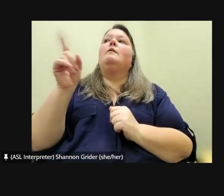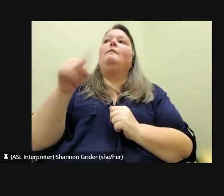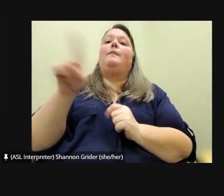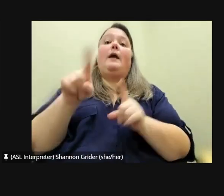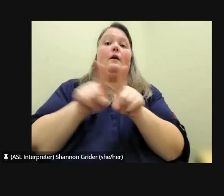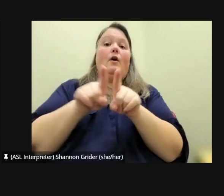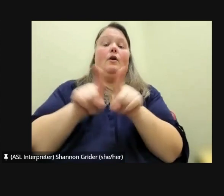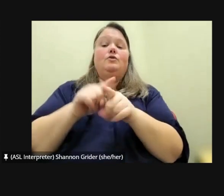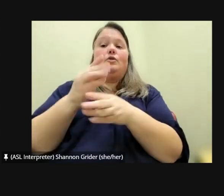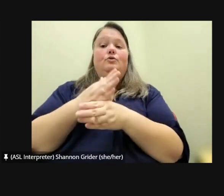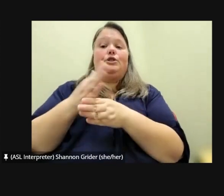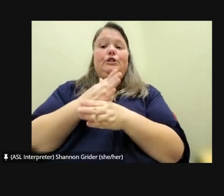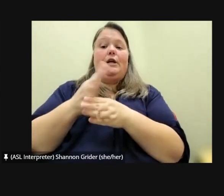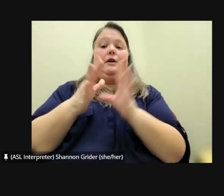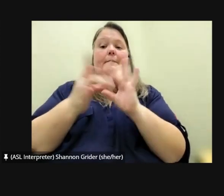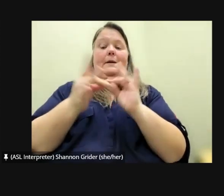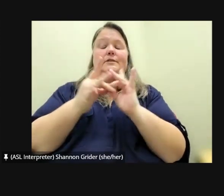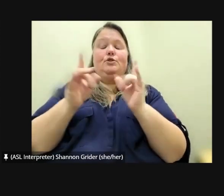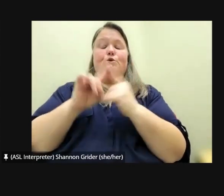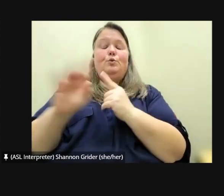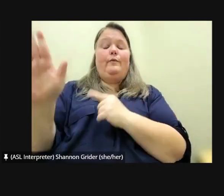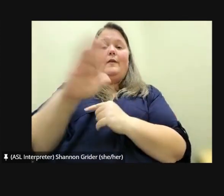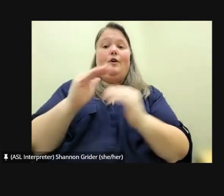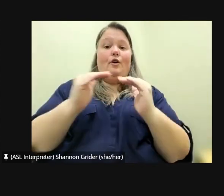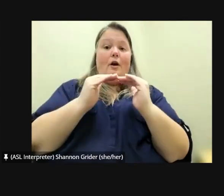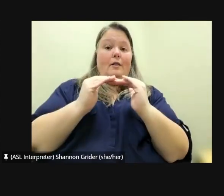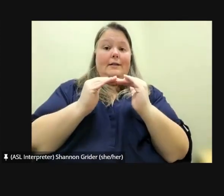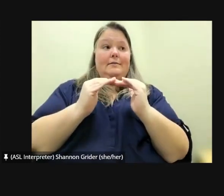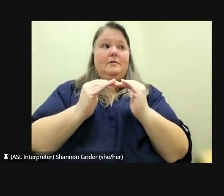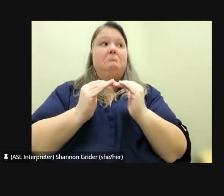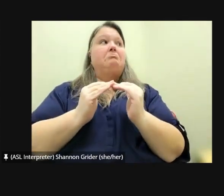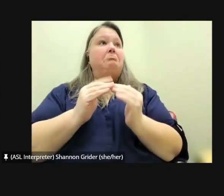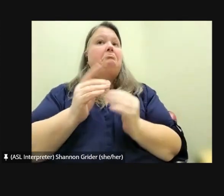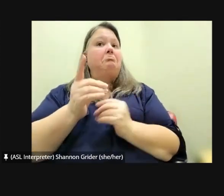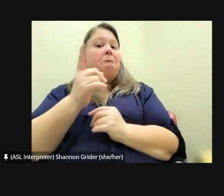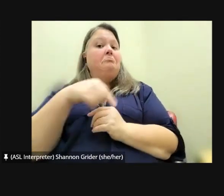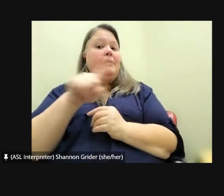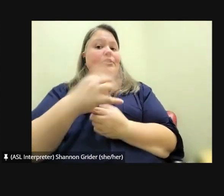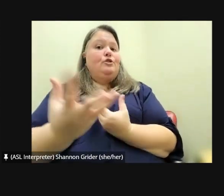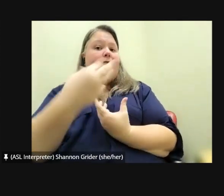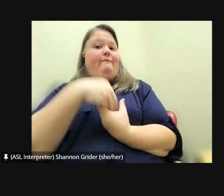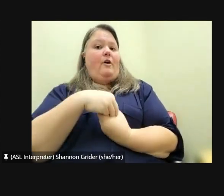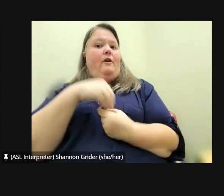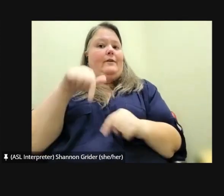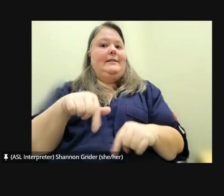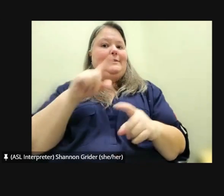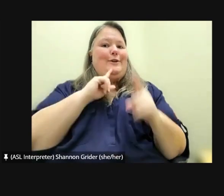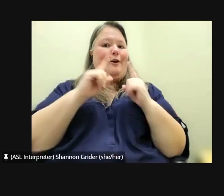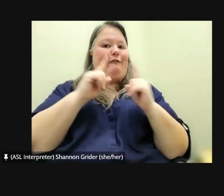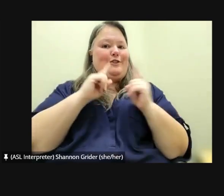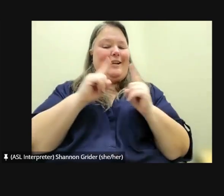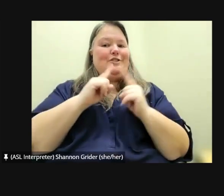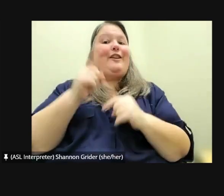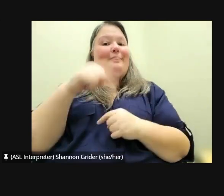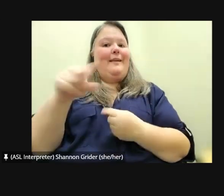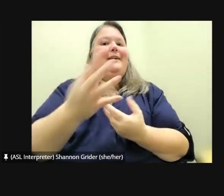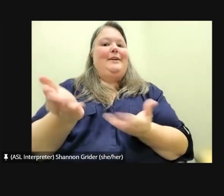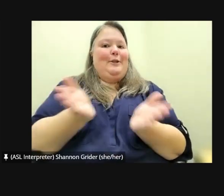their colleagues that they also should get in this conversation with us, encouraging more voices